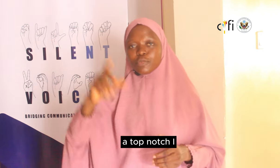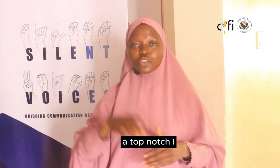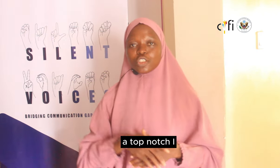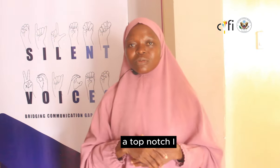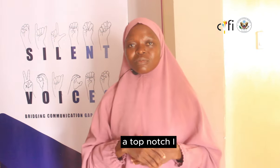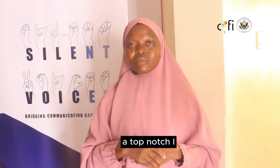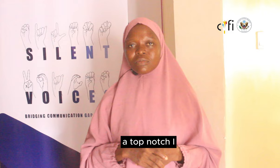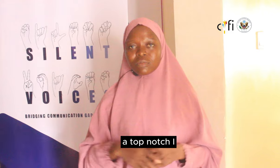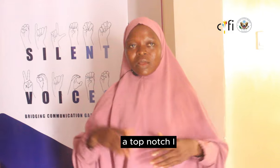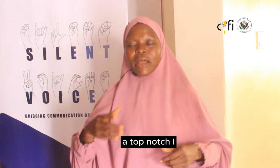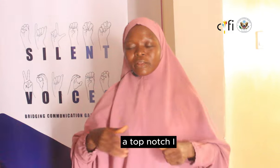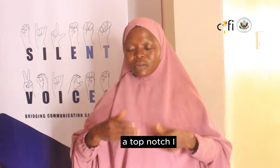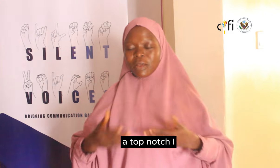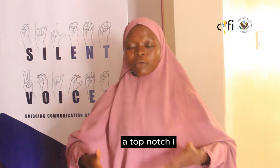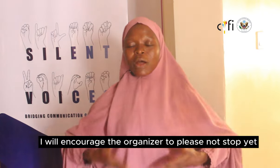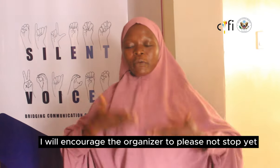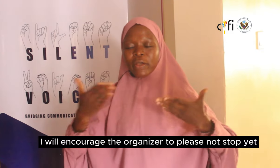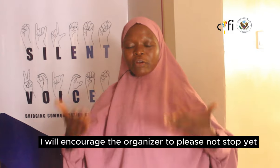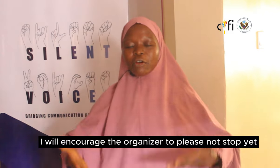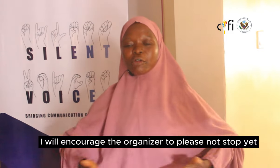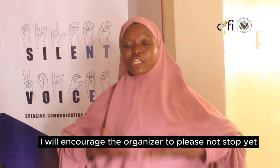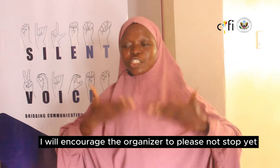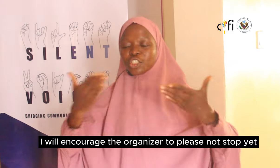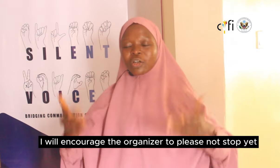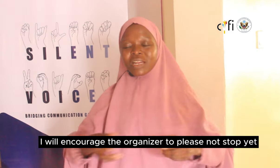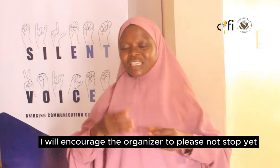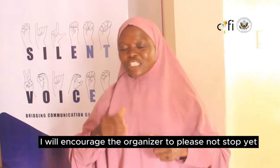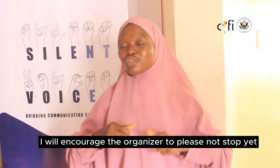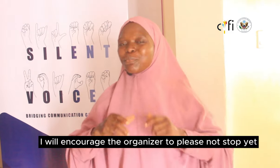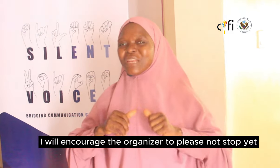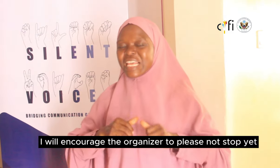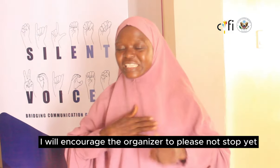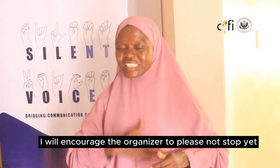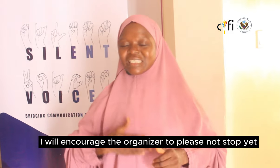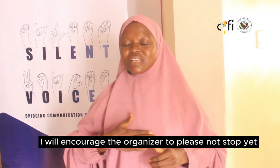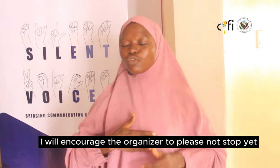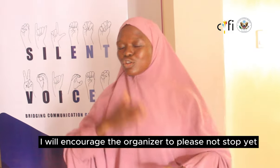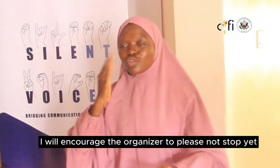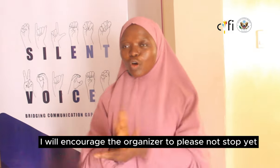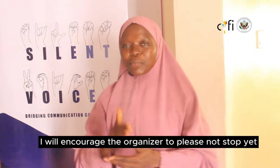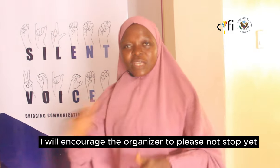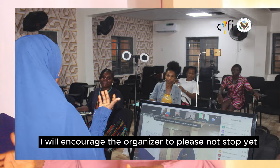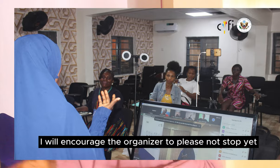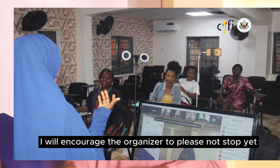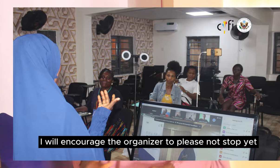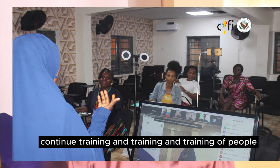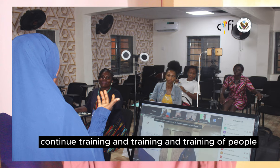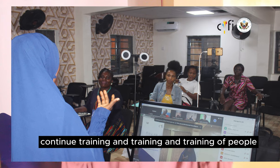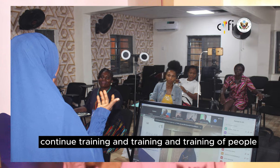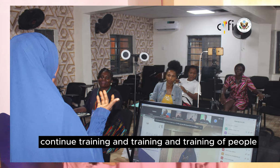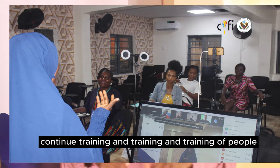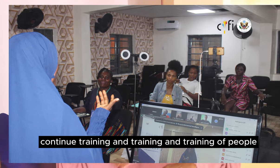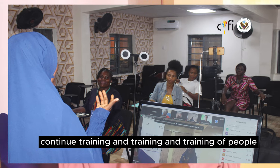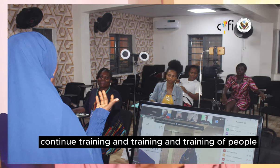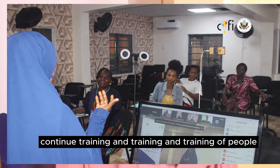top-notch. I will encourage the organizer to please not stop here. Continue training